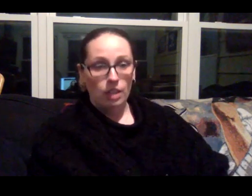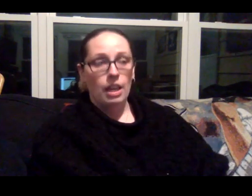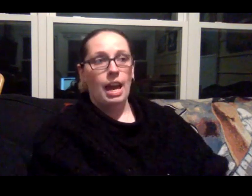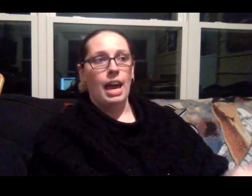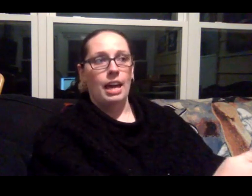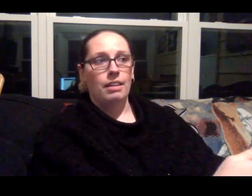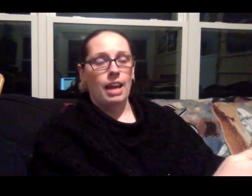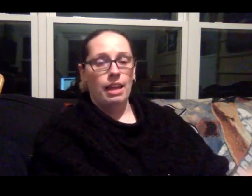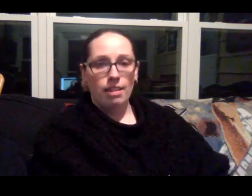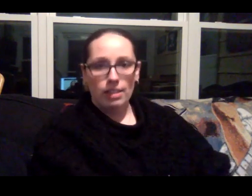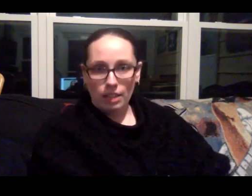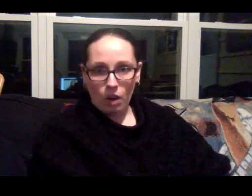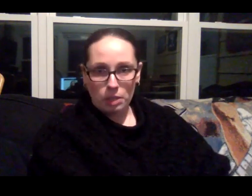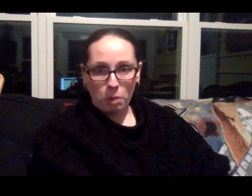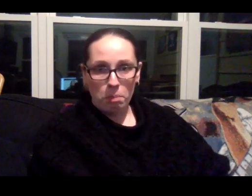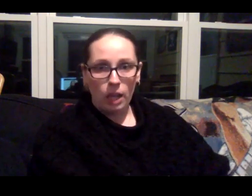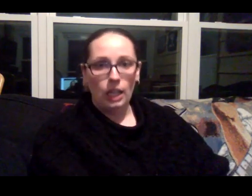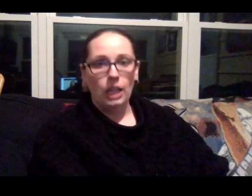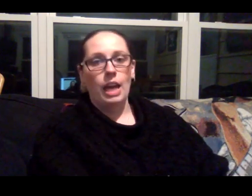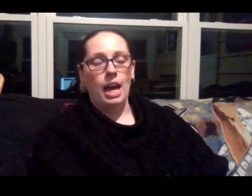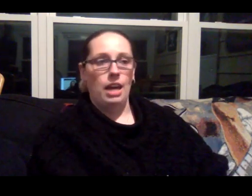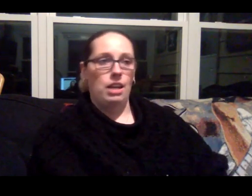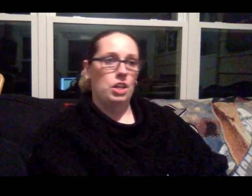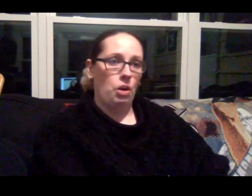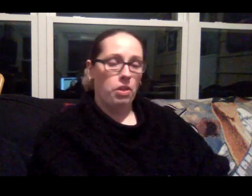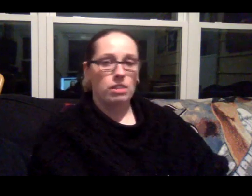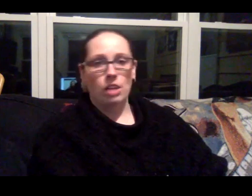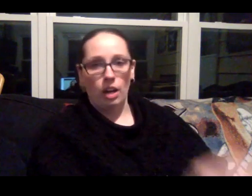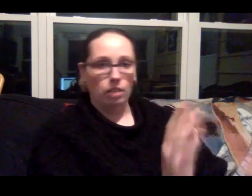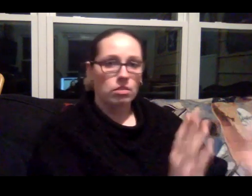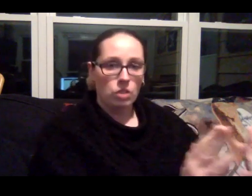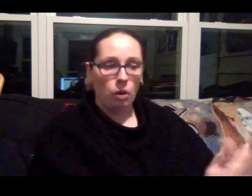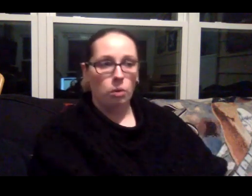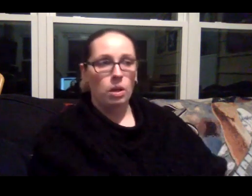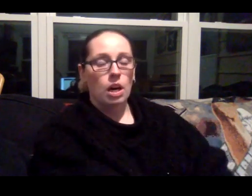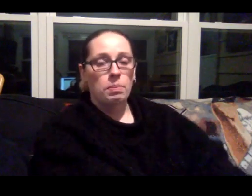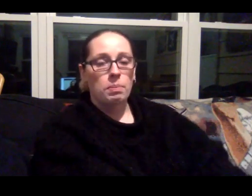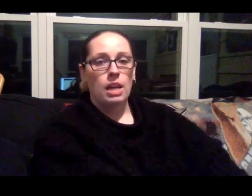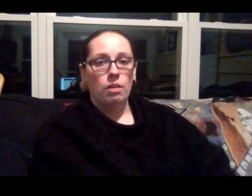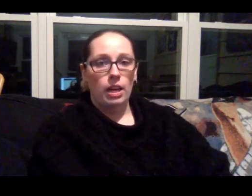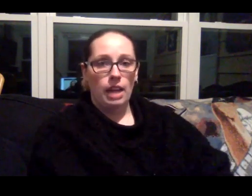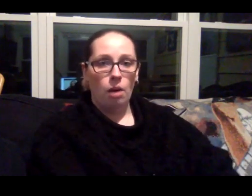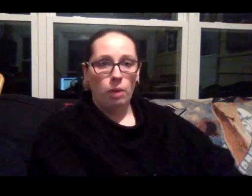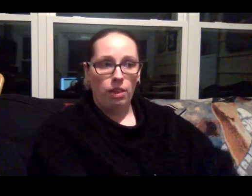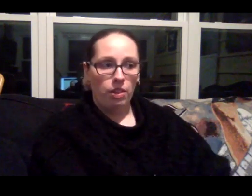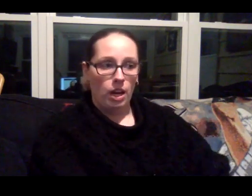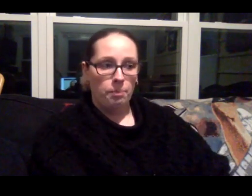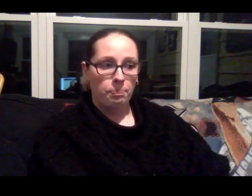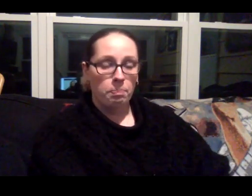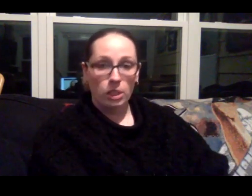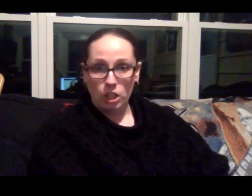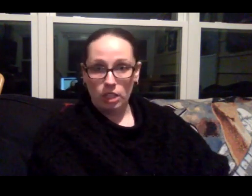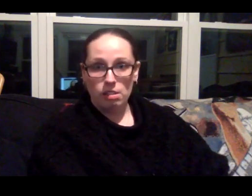and anything that's going to cost more money and, you know, things are so up in the air right now with